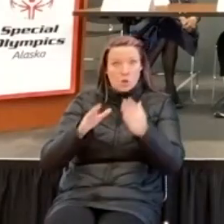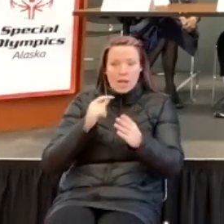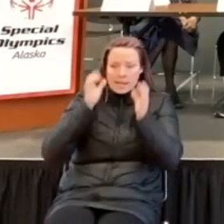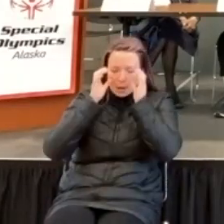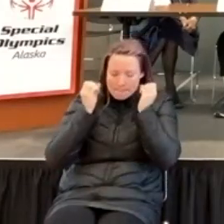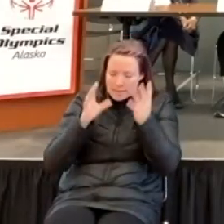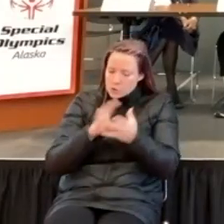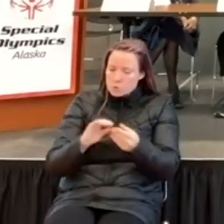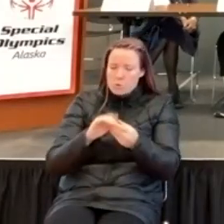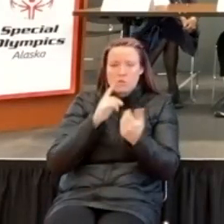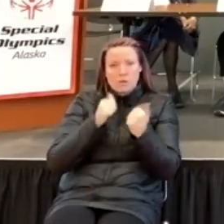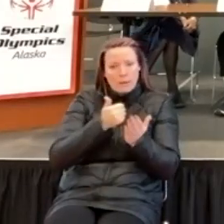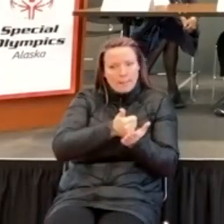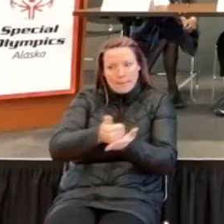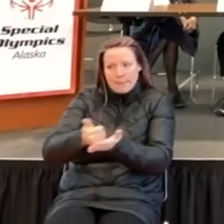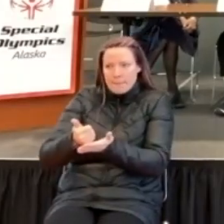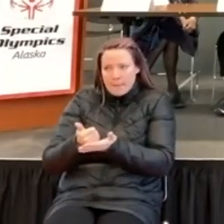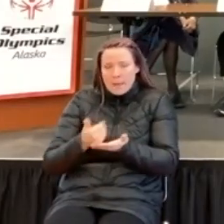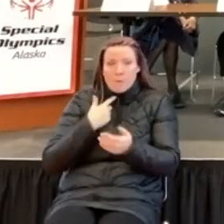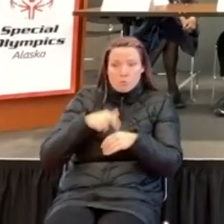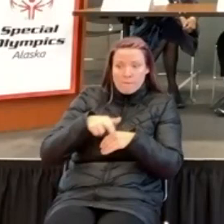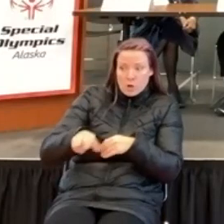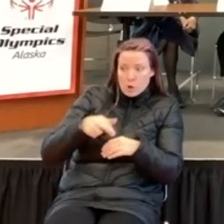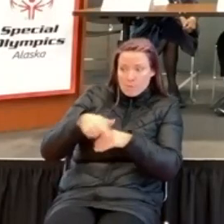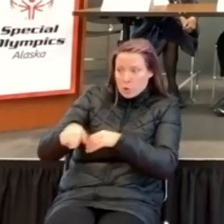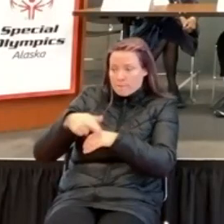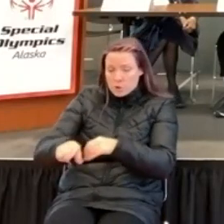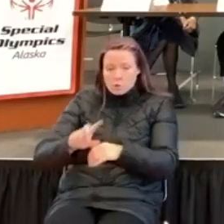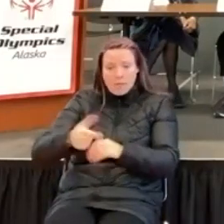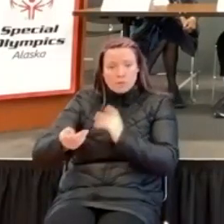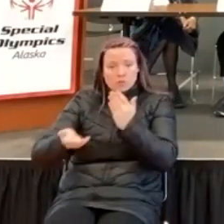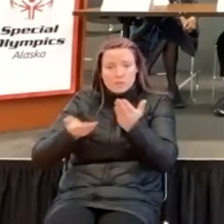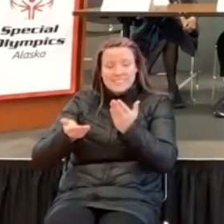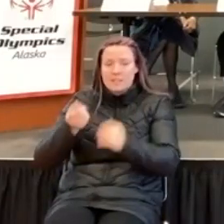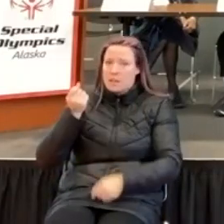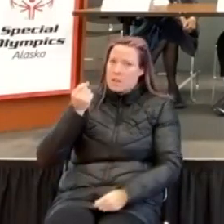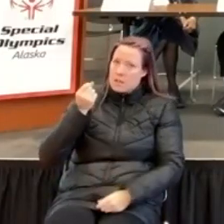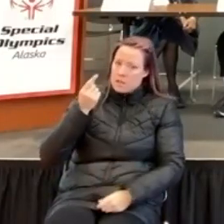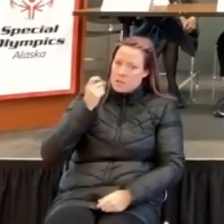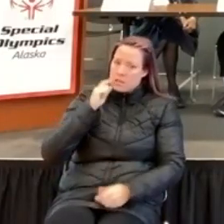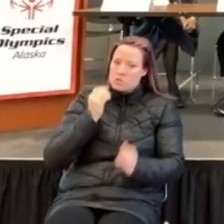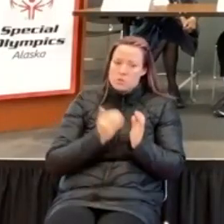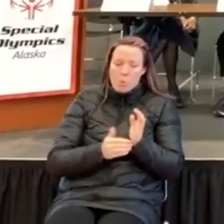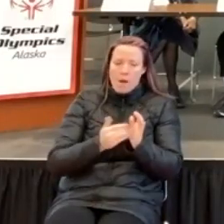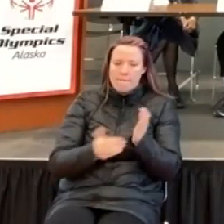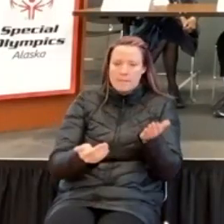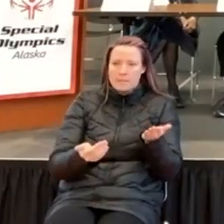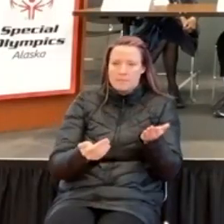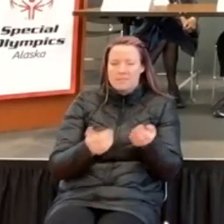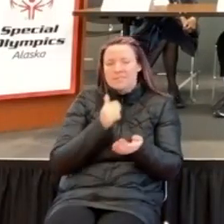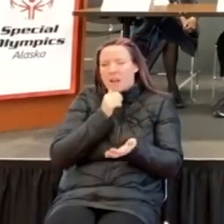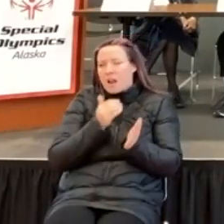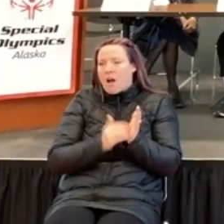to help wherever I can. I try to refer people whenever I can. But there are often, or not necessarily often,